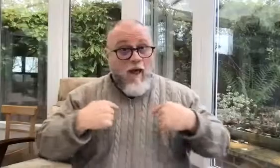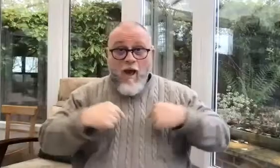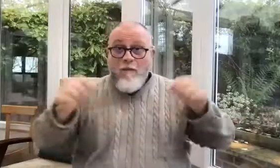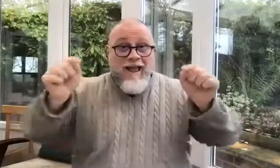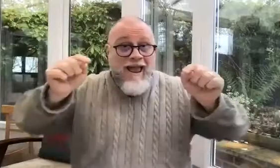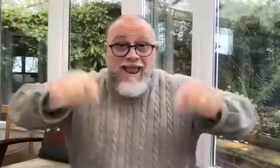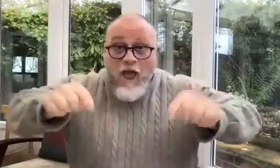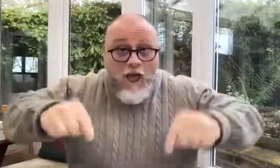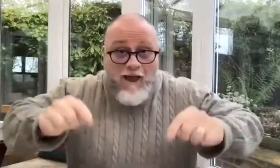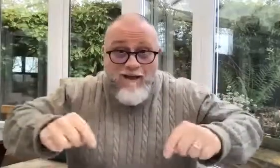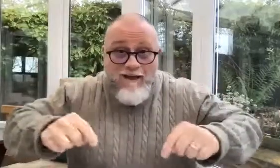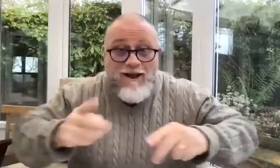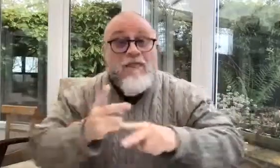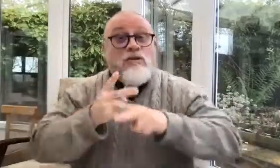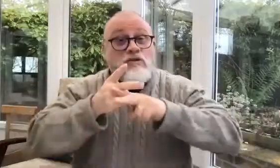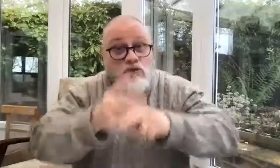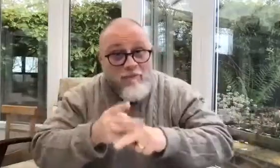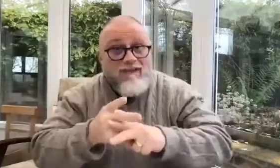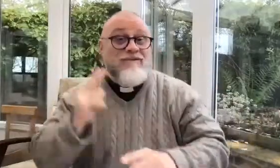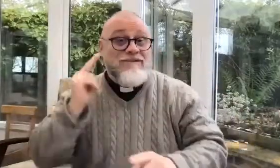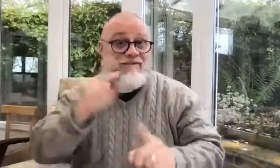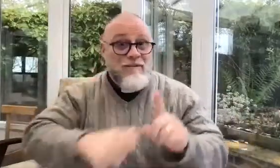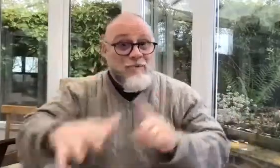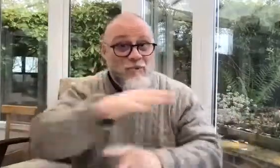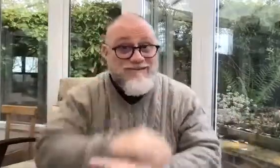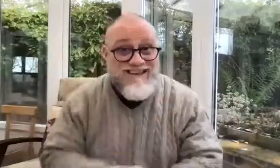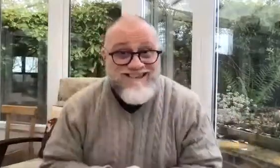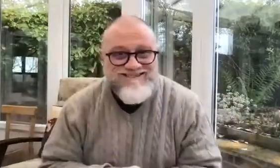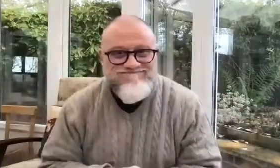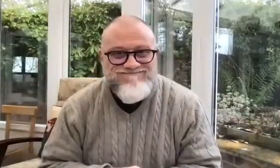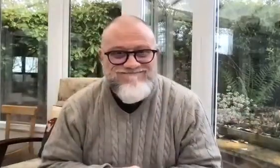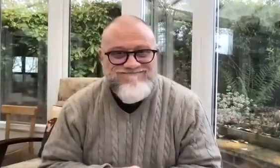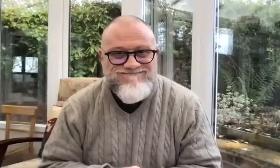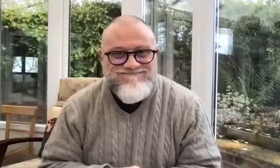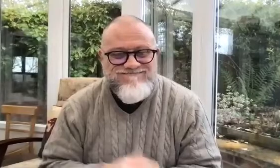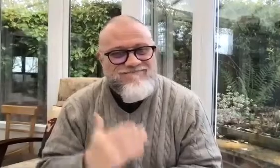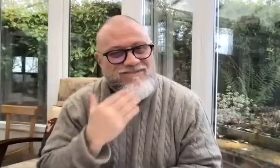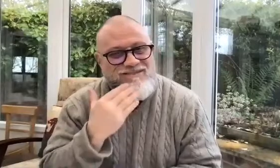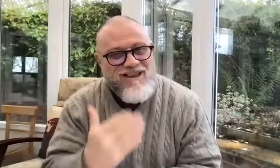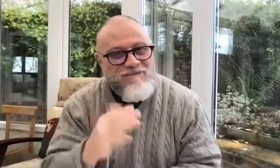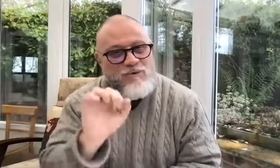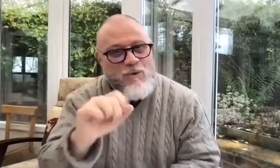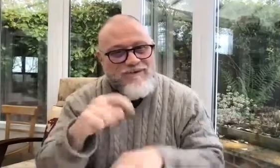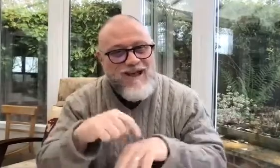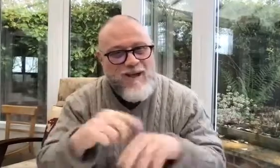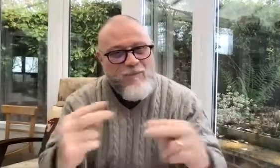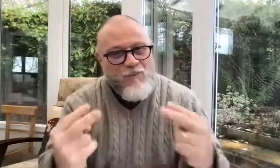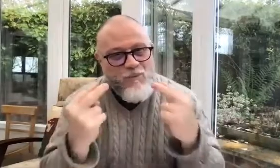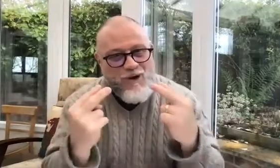any time. I'm here. I'm the chaplain for the deaf community in the diocese. Thank you for your